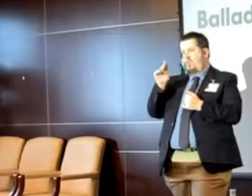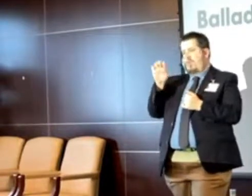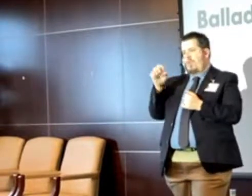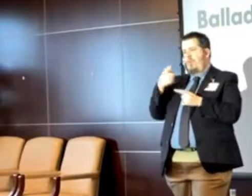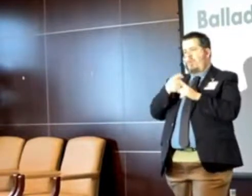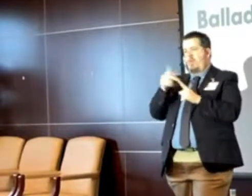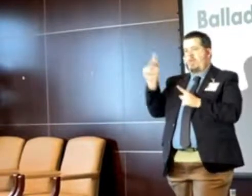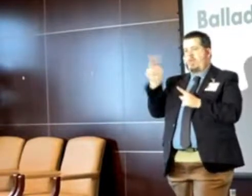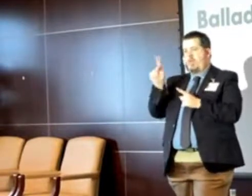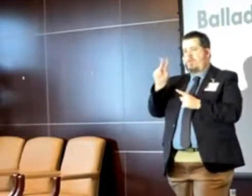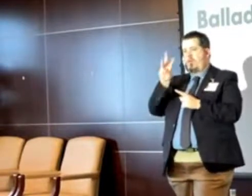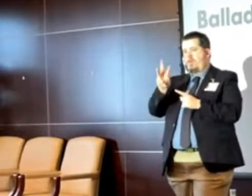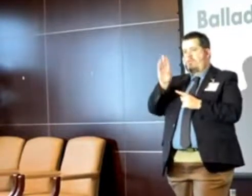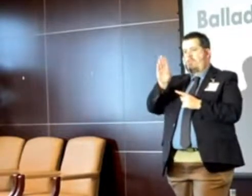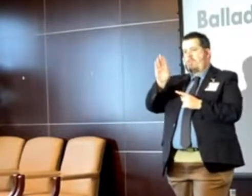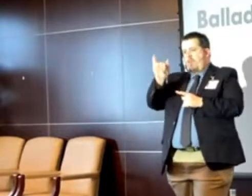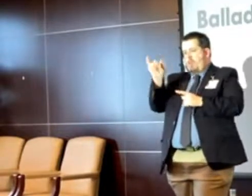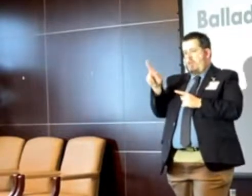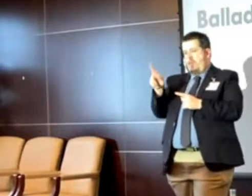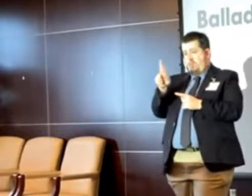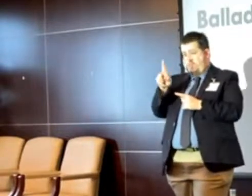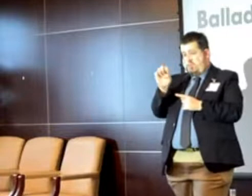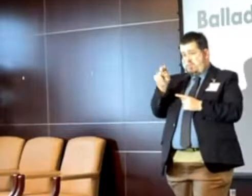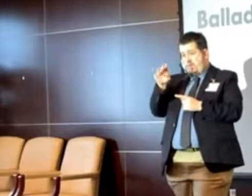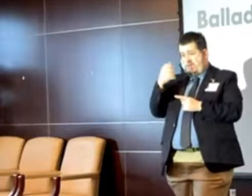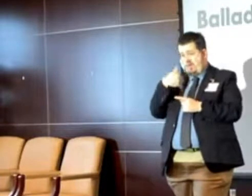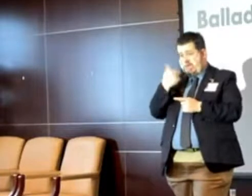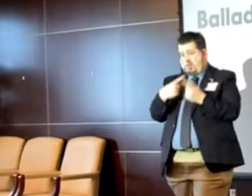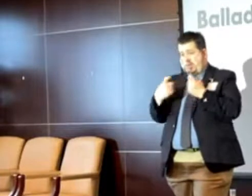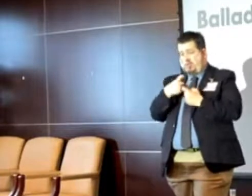Knoxville WBIR. Vinay, do you have any questions?